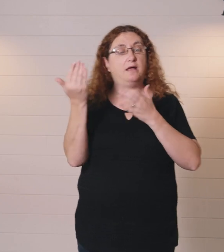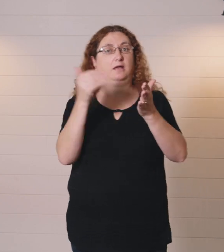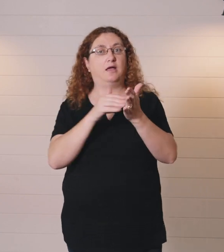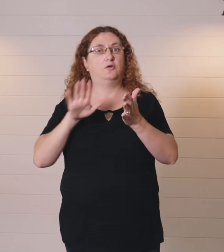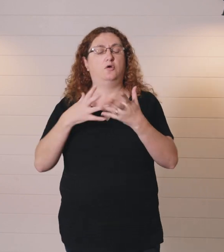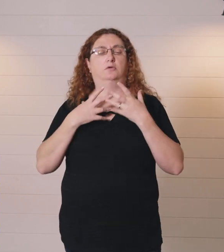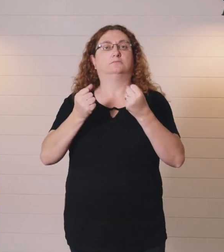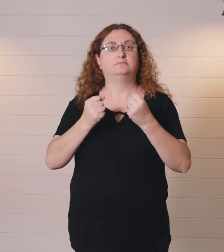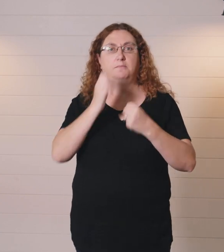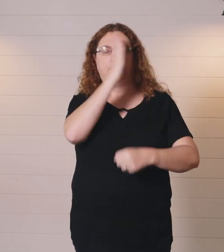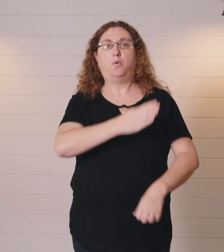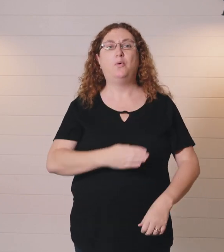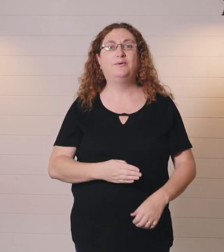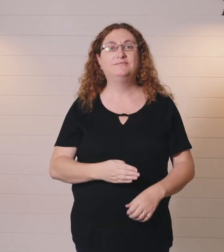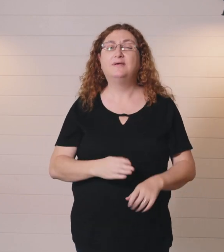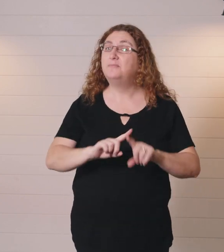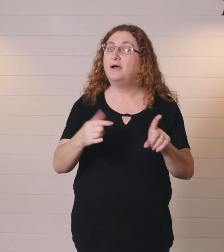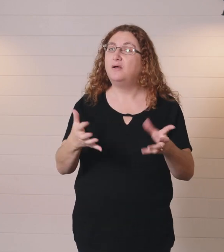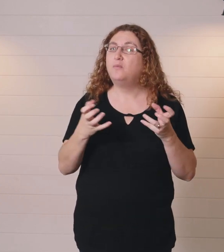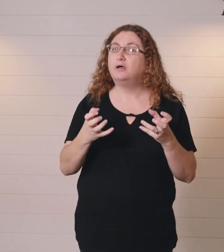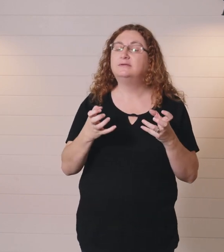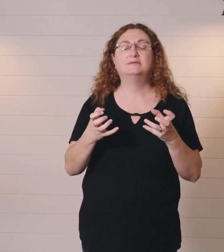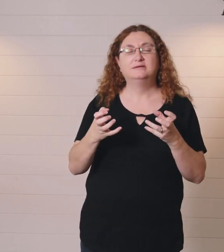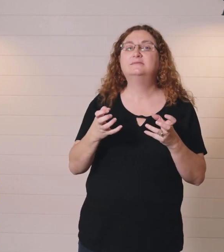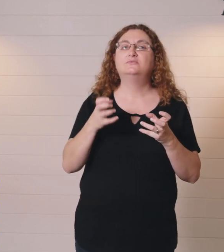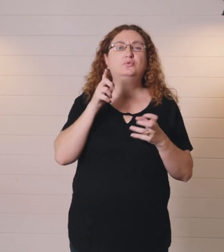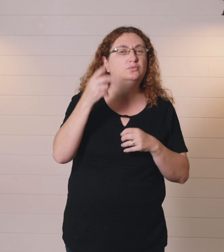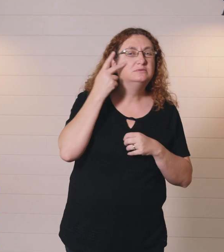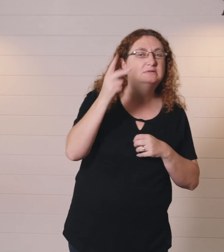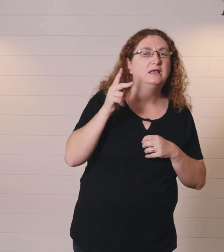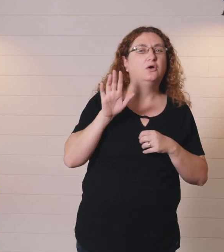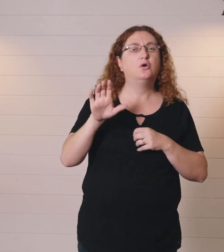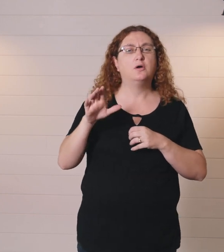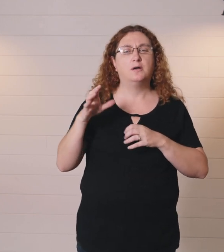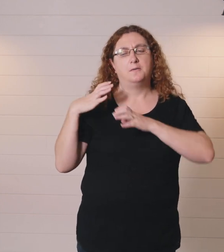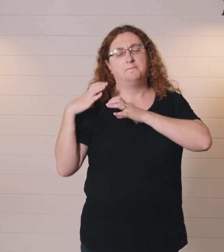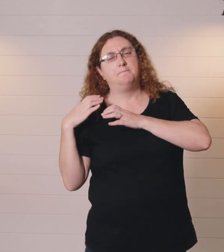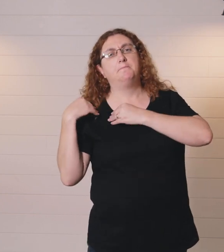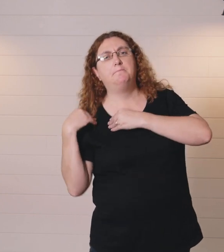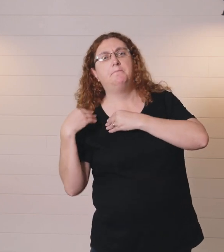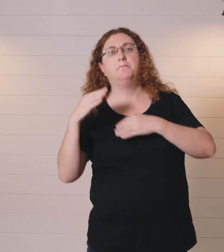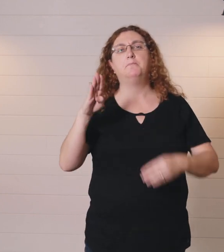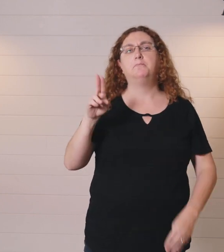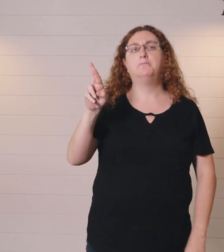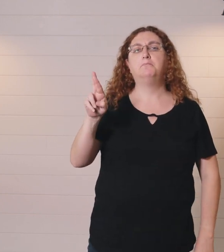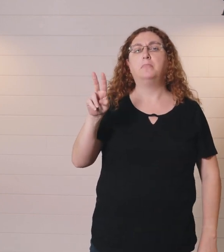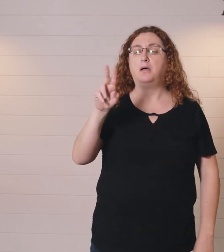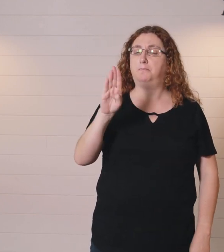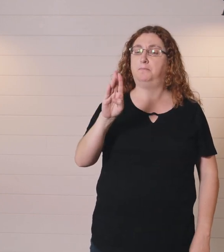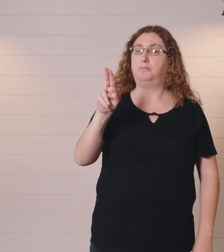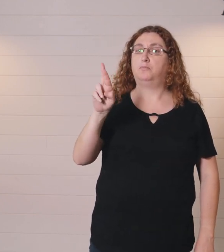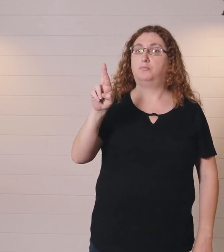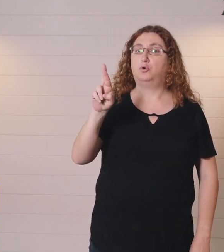look at is the burden that she carried for her people. Her passion, her pleading, her intercession for those who had